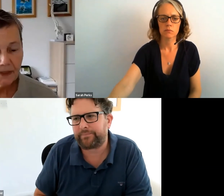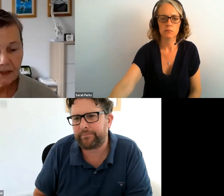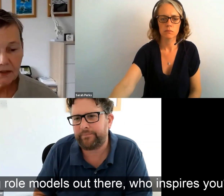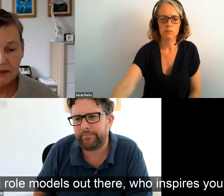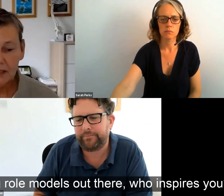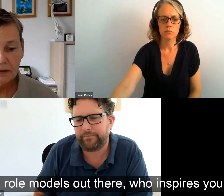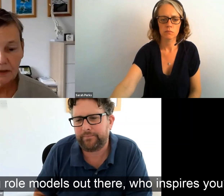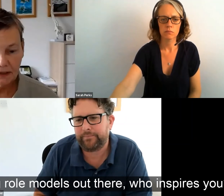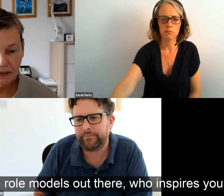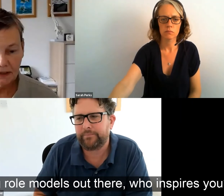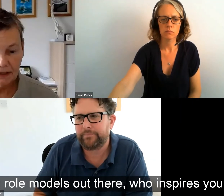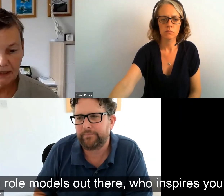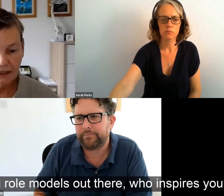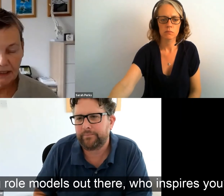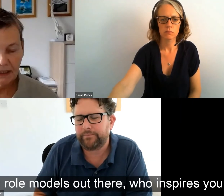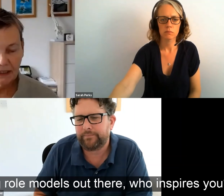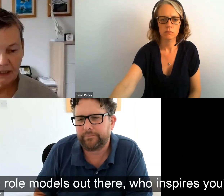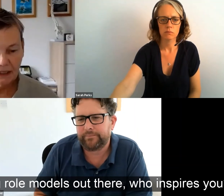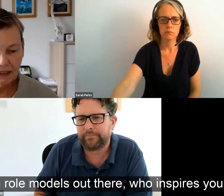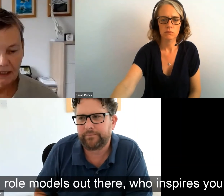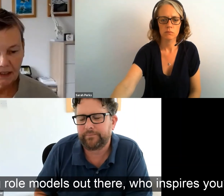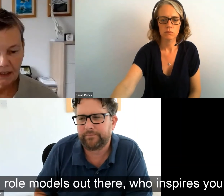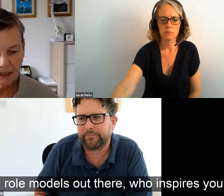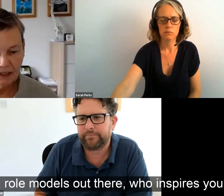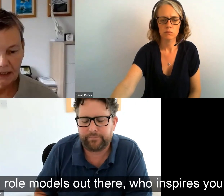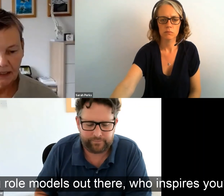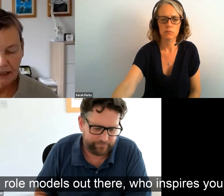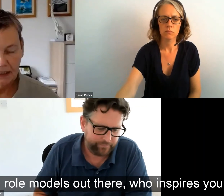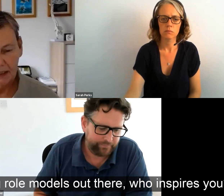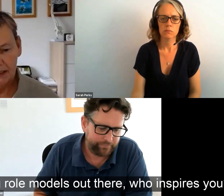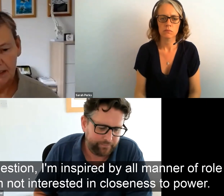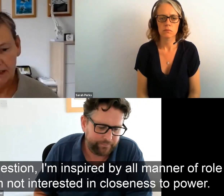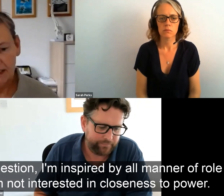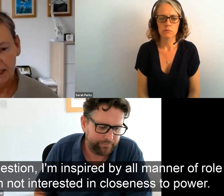Those existing role models that are out there, who inspire you?